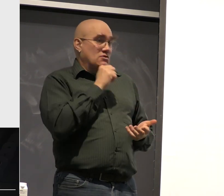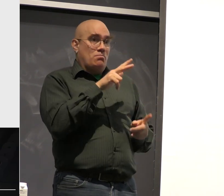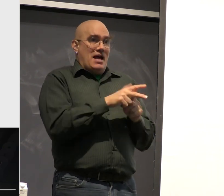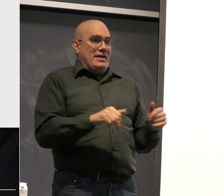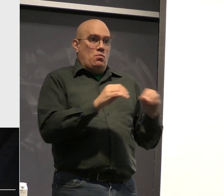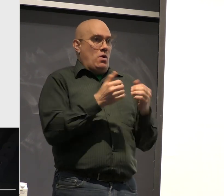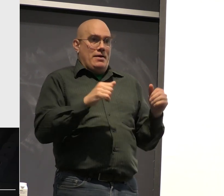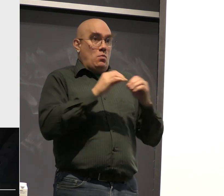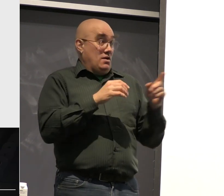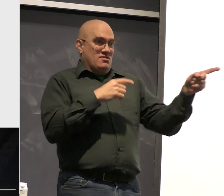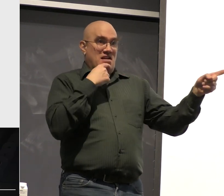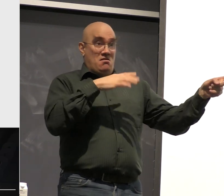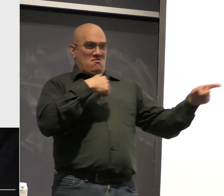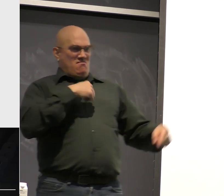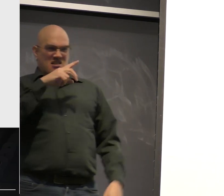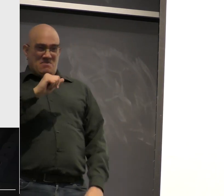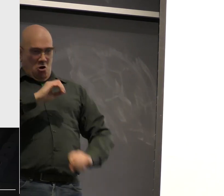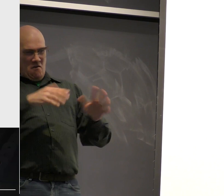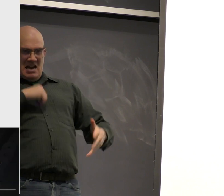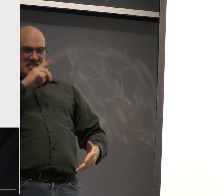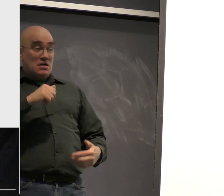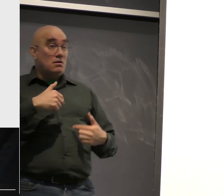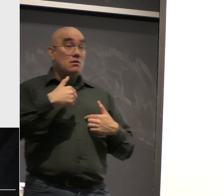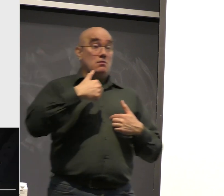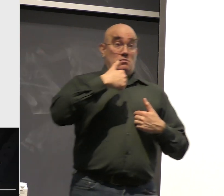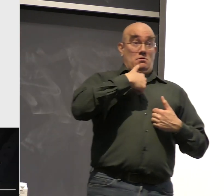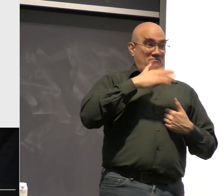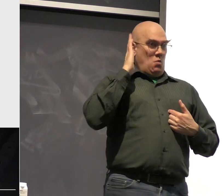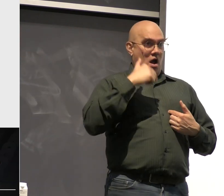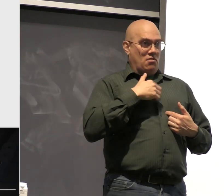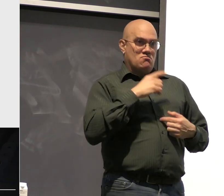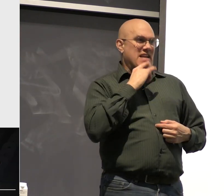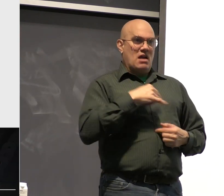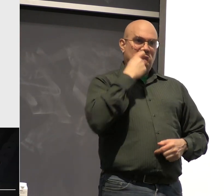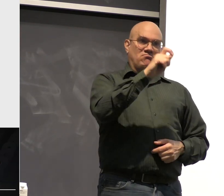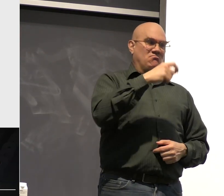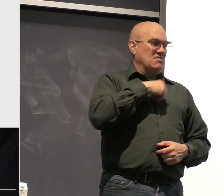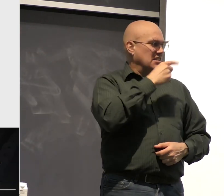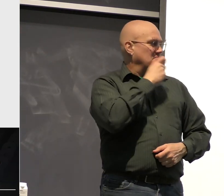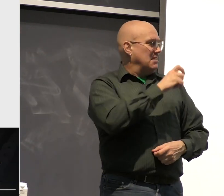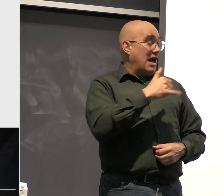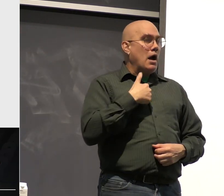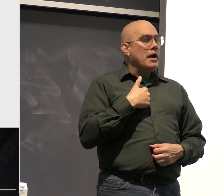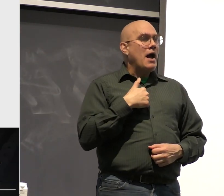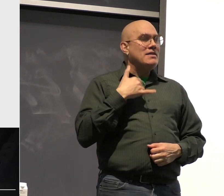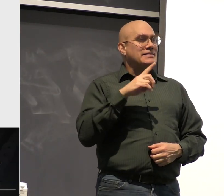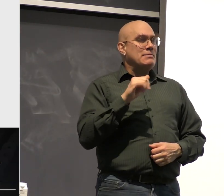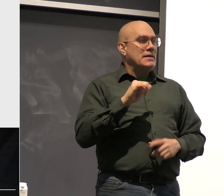challenge those definitions because they don't apply anymore. Just like Charles was saying, most of us have felt like I'm not disabled, but then if they're not disabled, they run into